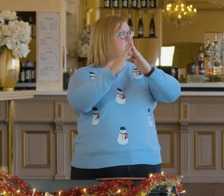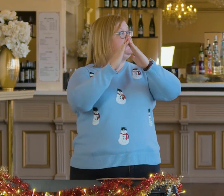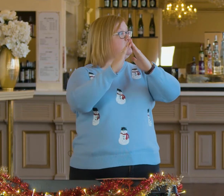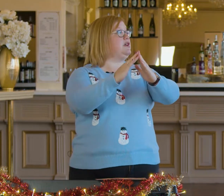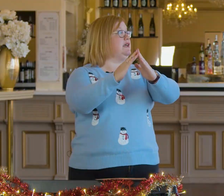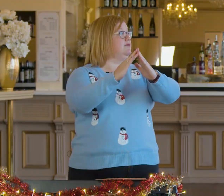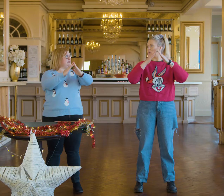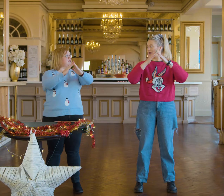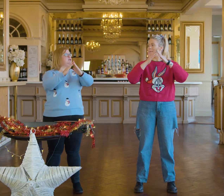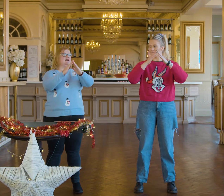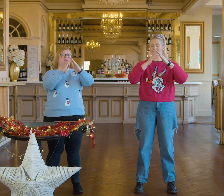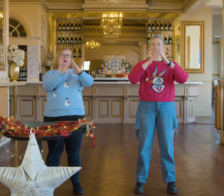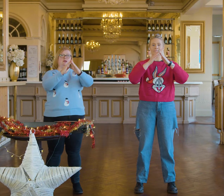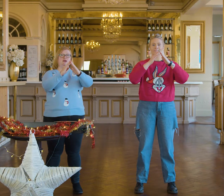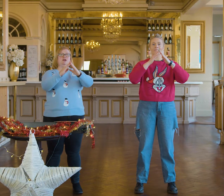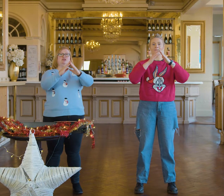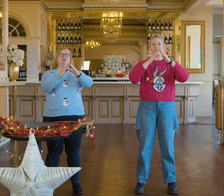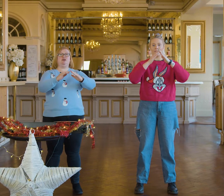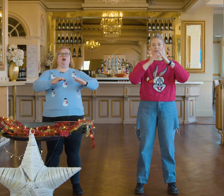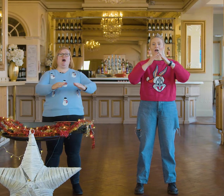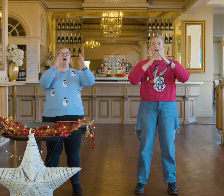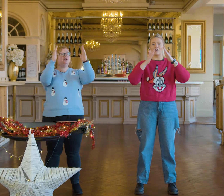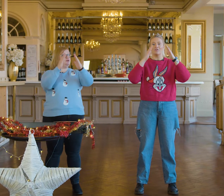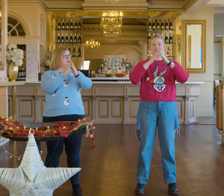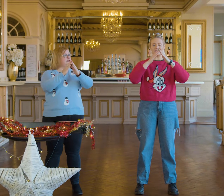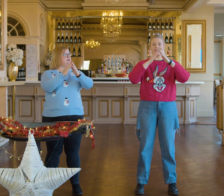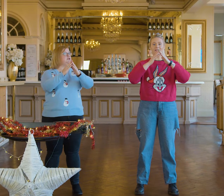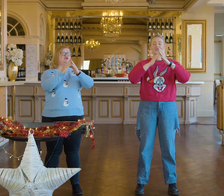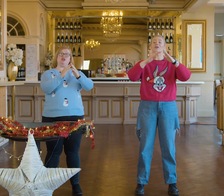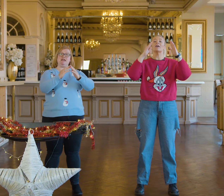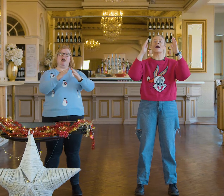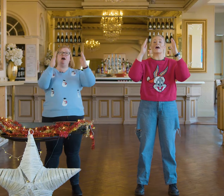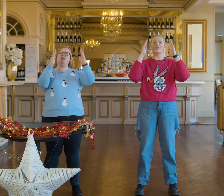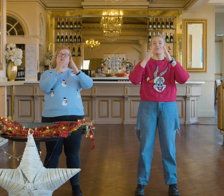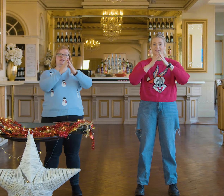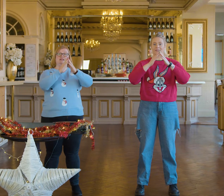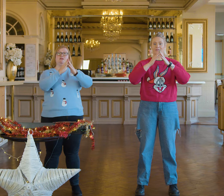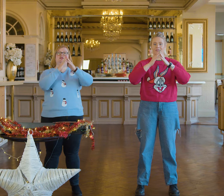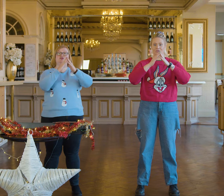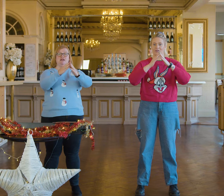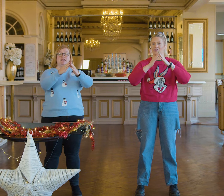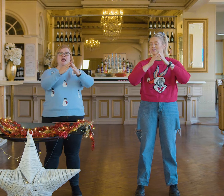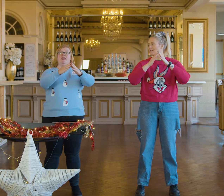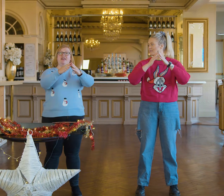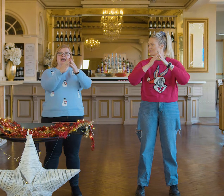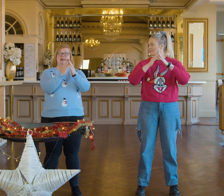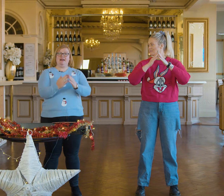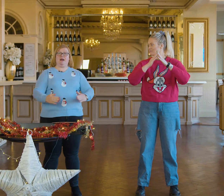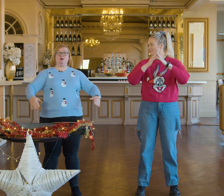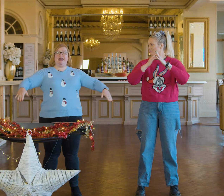Christmas tree. Ready? Let's do that. 1, 2. A Christmas tree, a Christmas tree. Then I want your